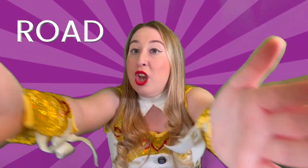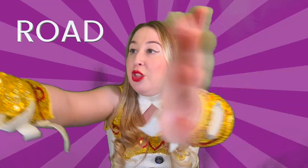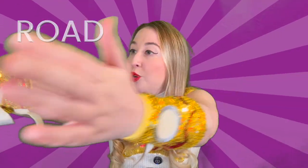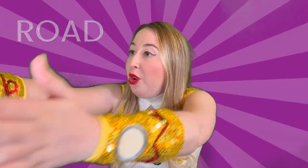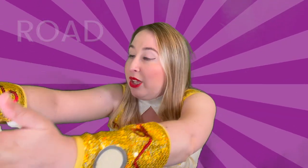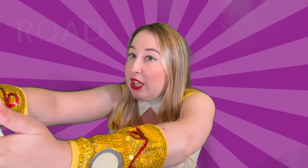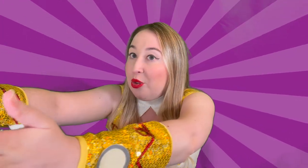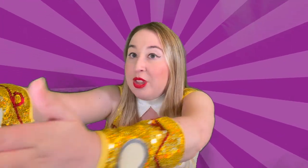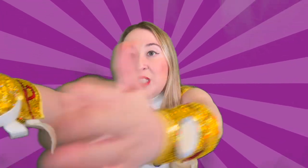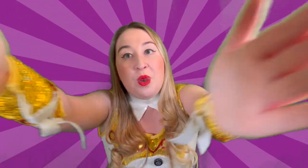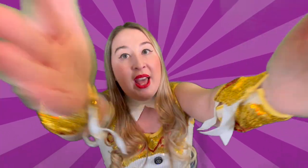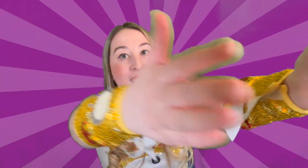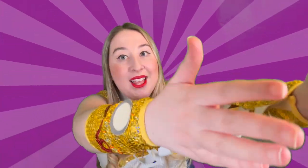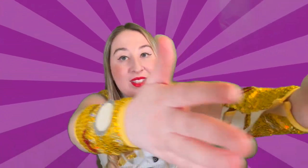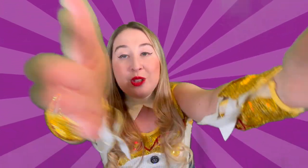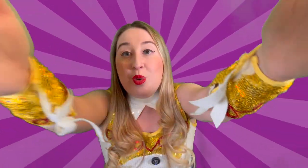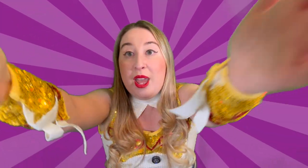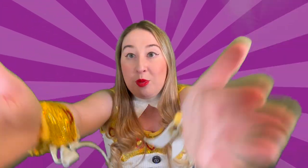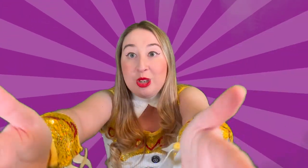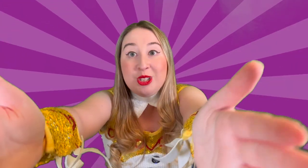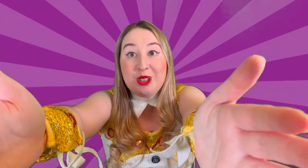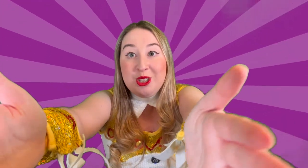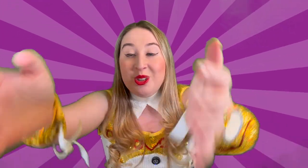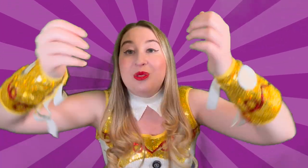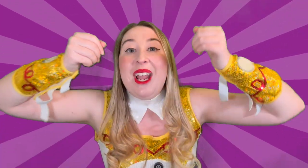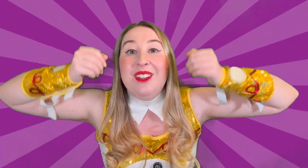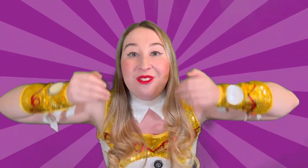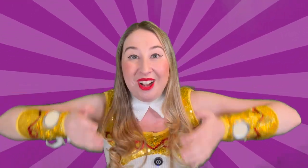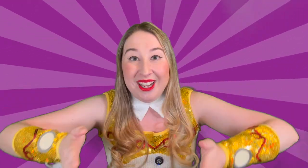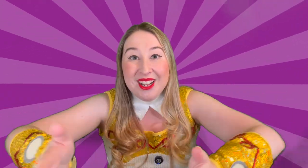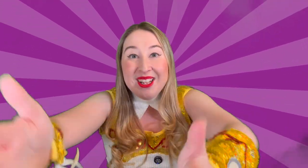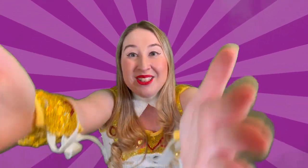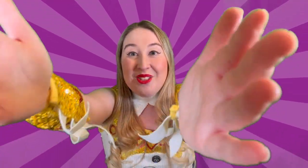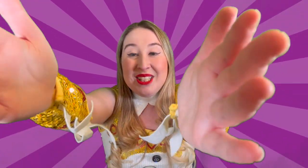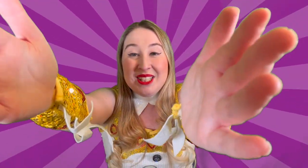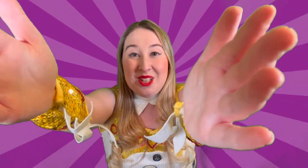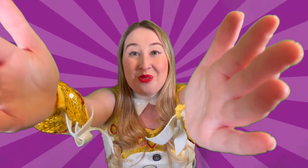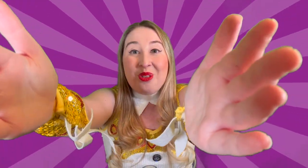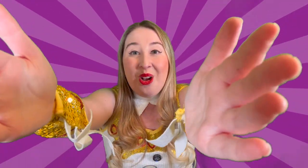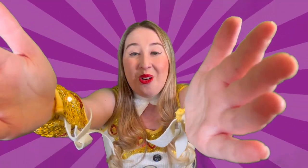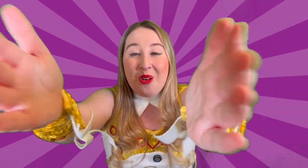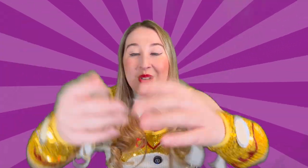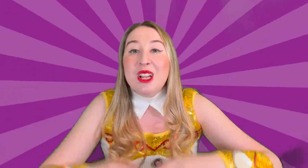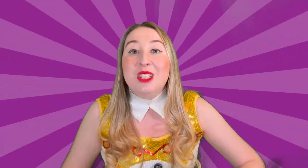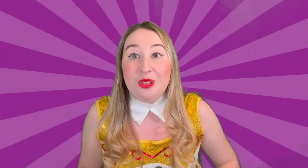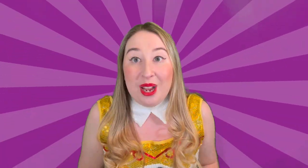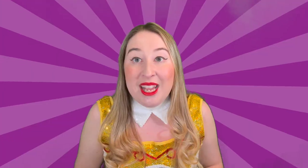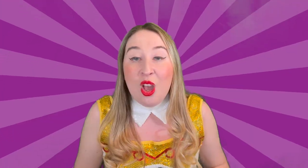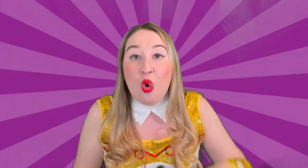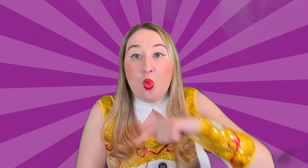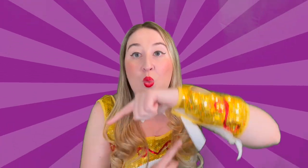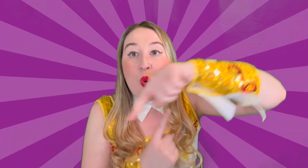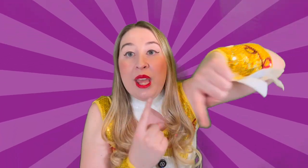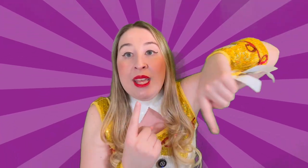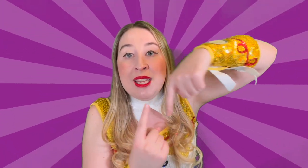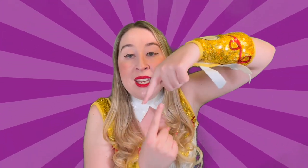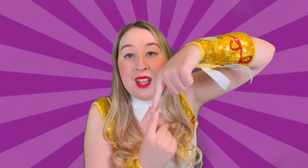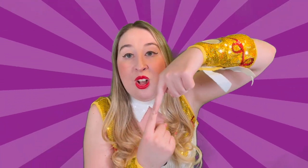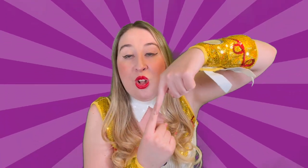The road can go this way, but we're just going to do it right in front. So this is the road. So ready? When